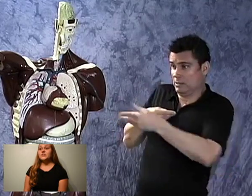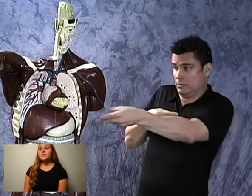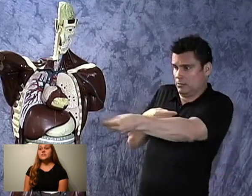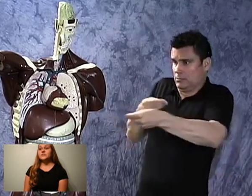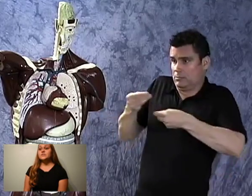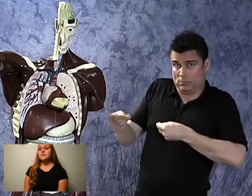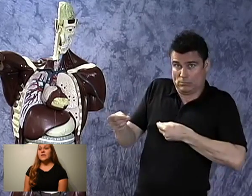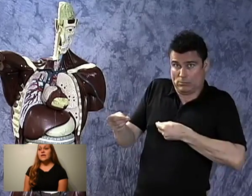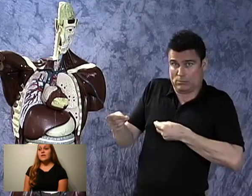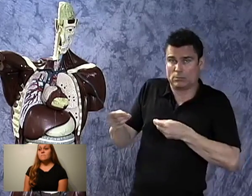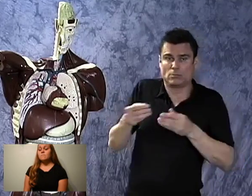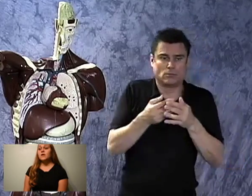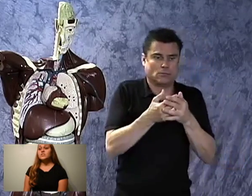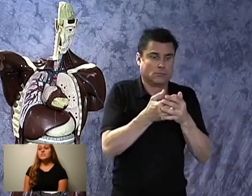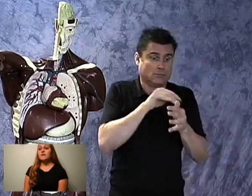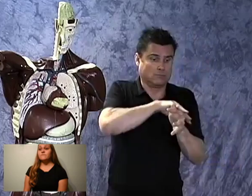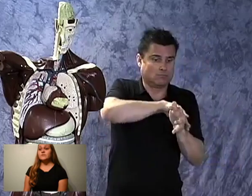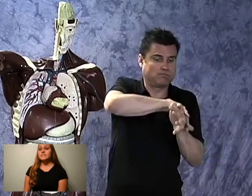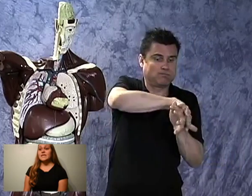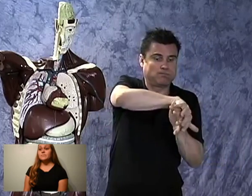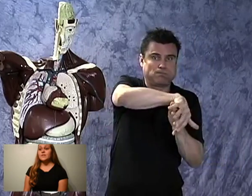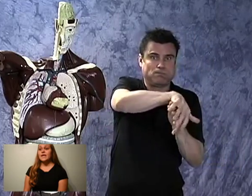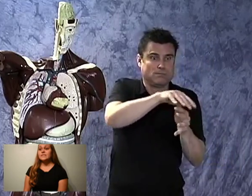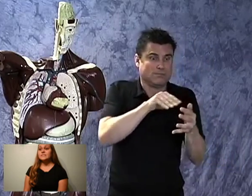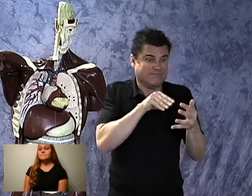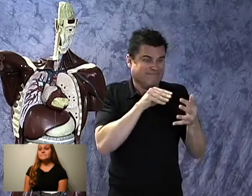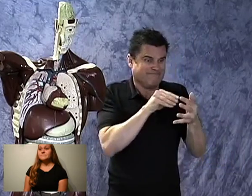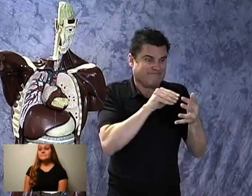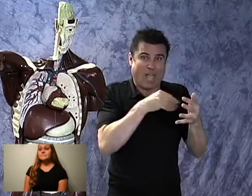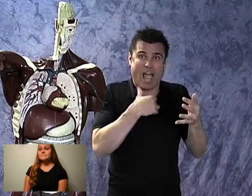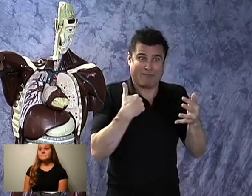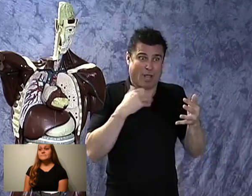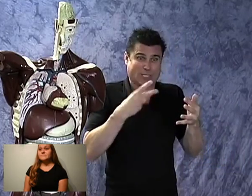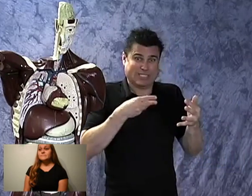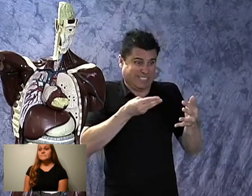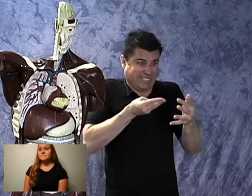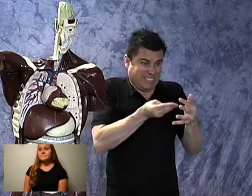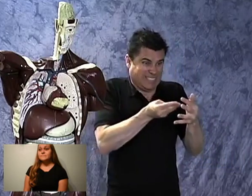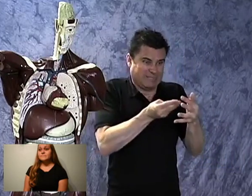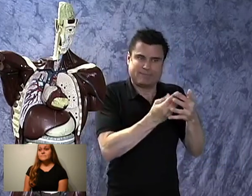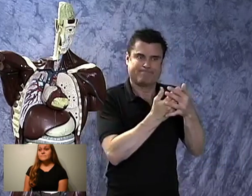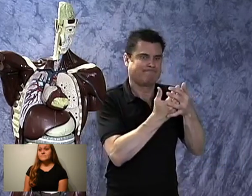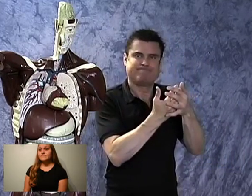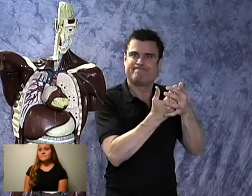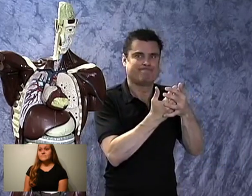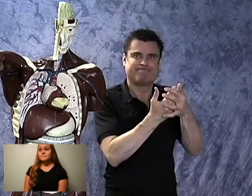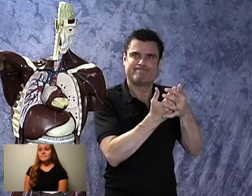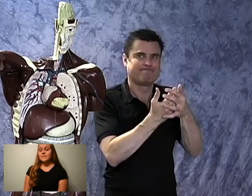The exchange is much tougher to take place.